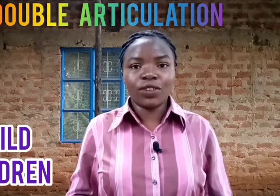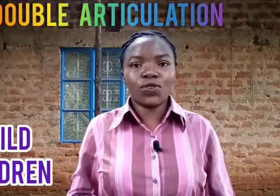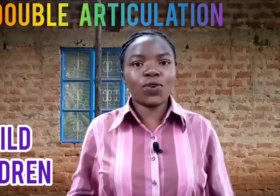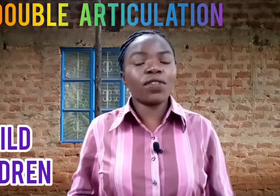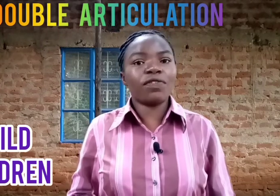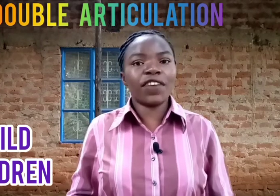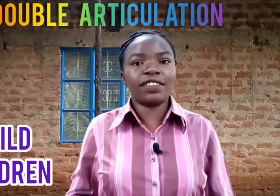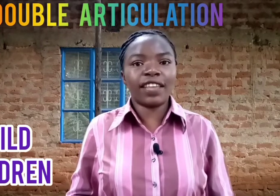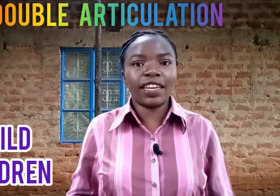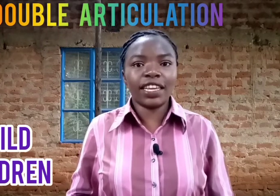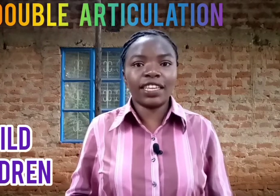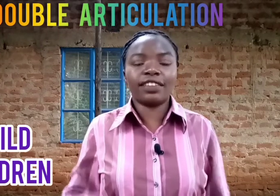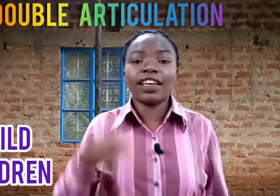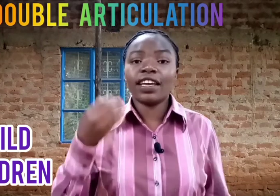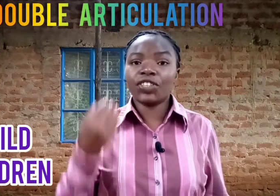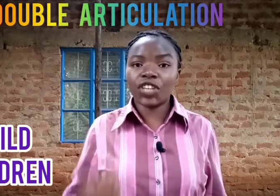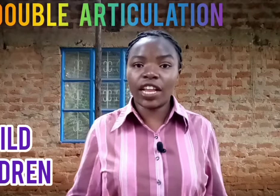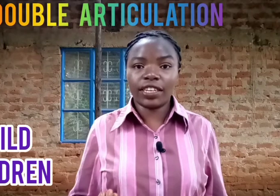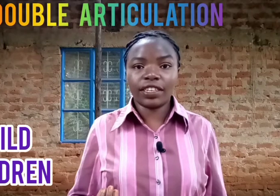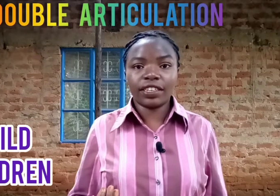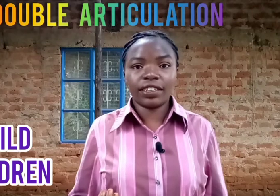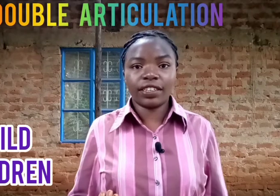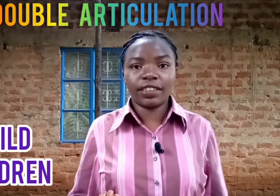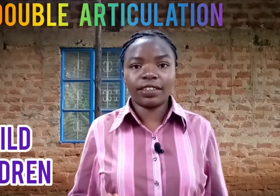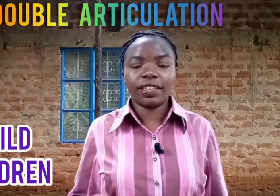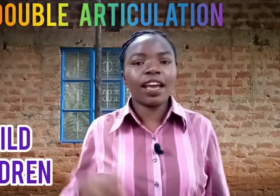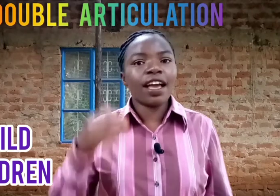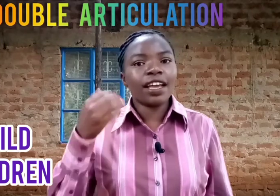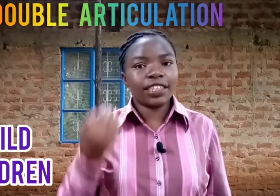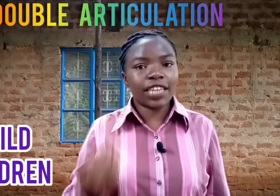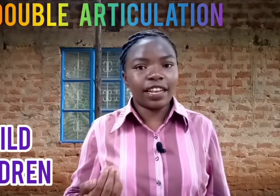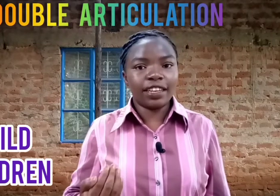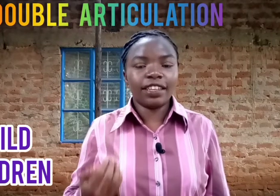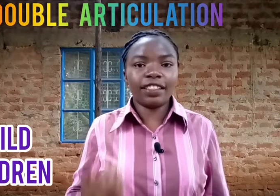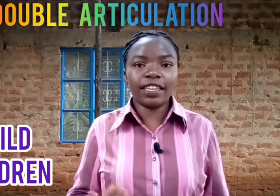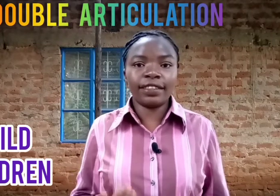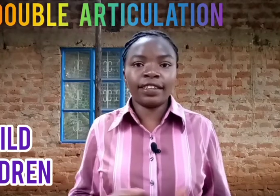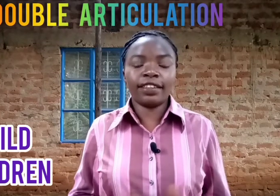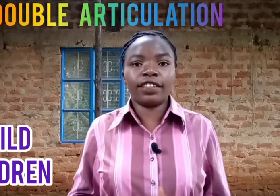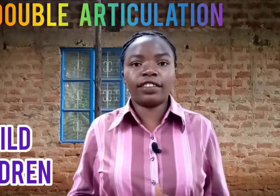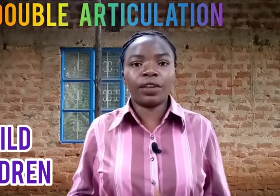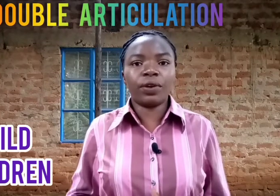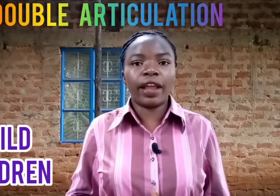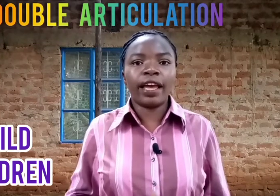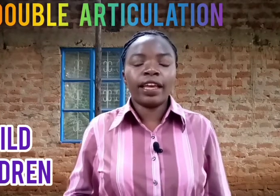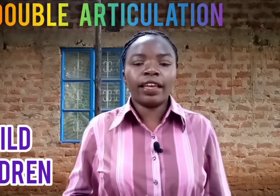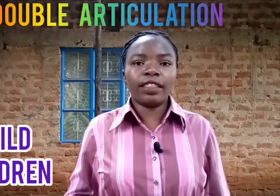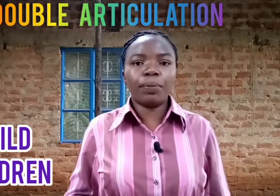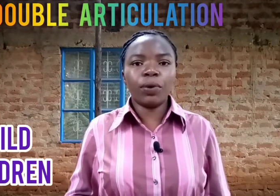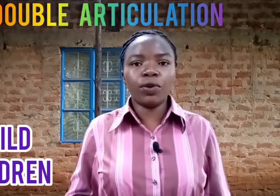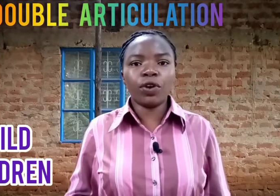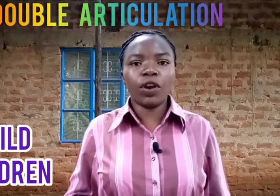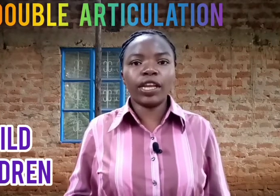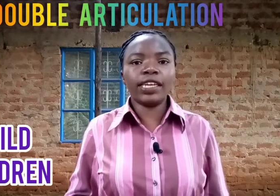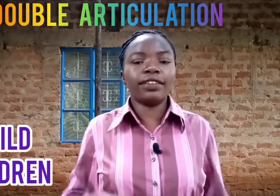So, the first sign is child, child. This is the singular. And the plural is